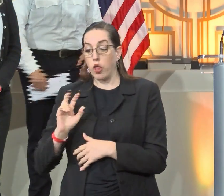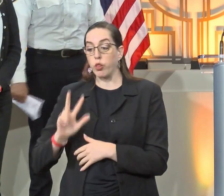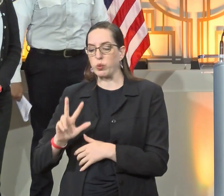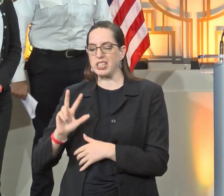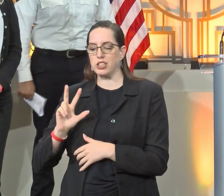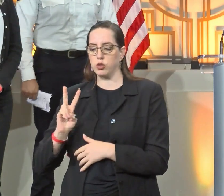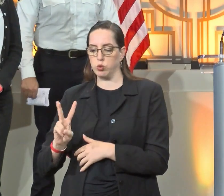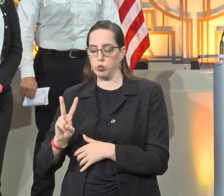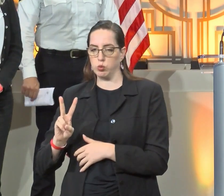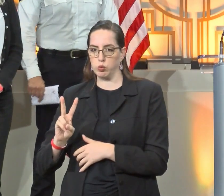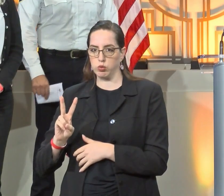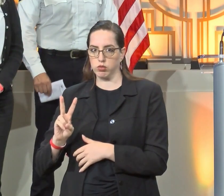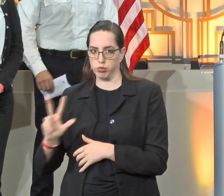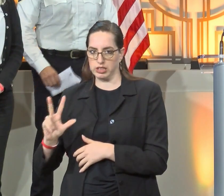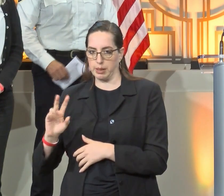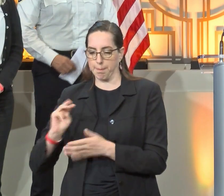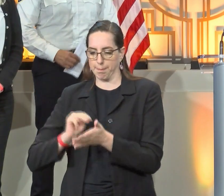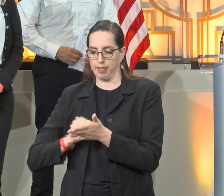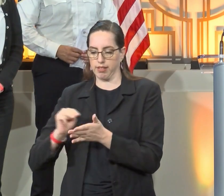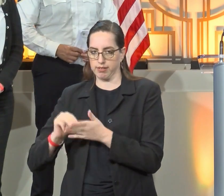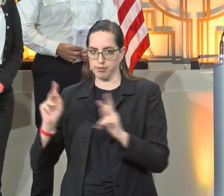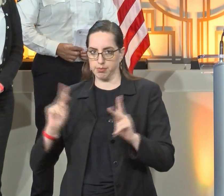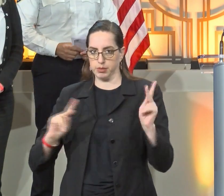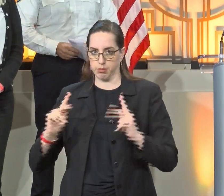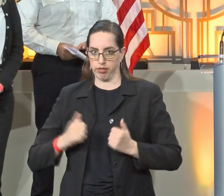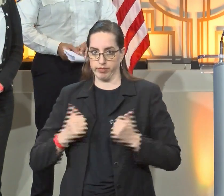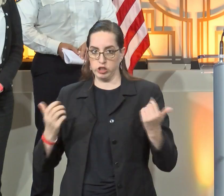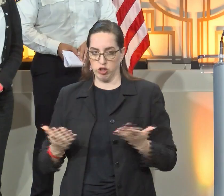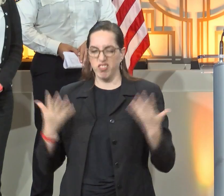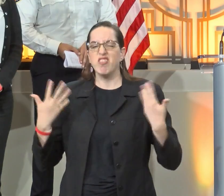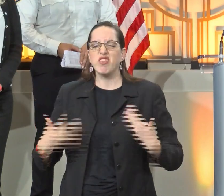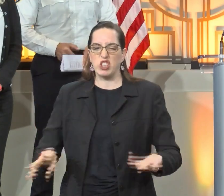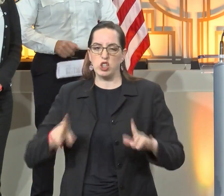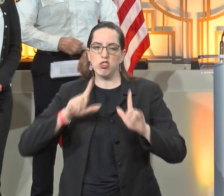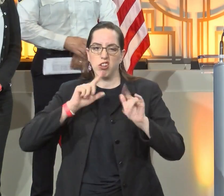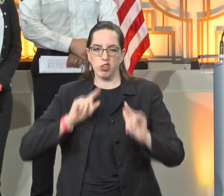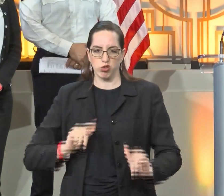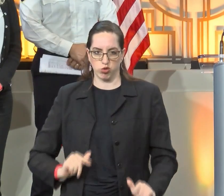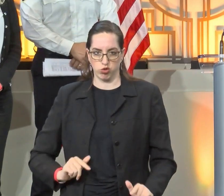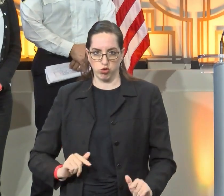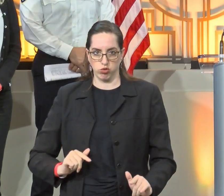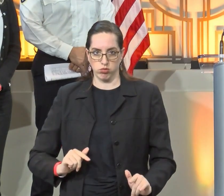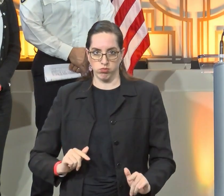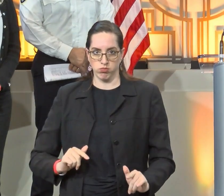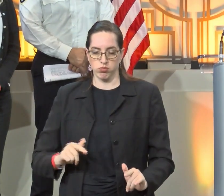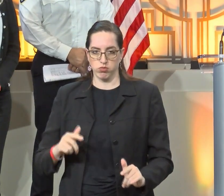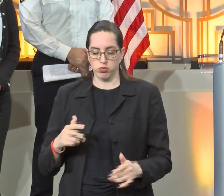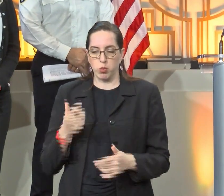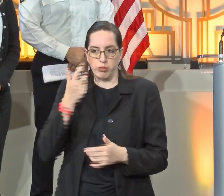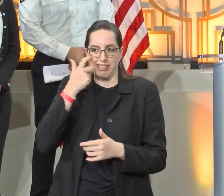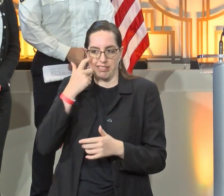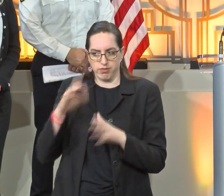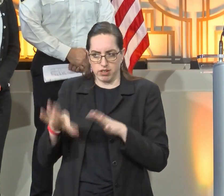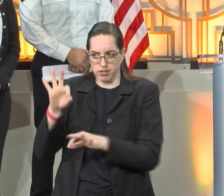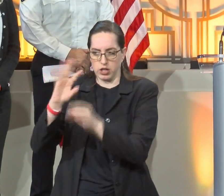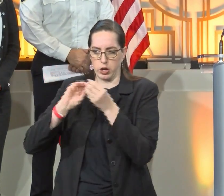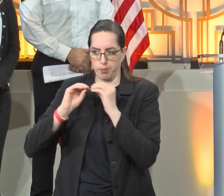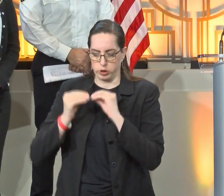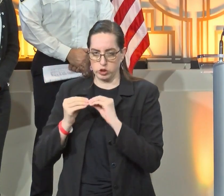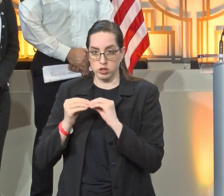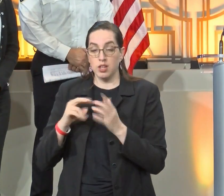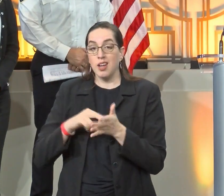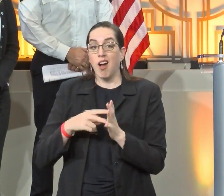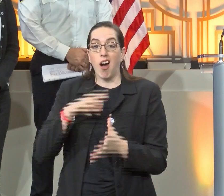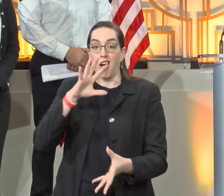million residents have completed the survey, according to the most recent census data in Harris County. It's